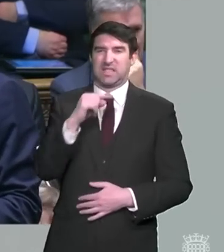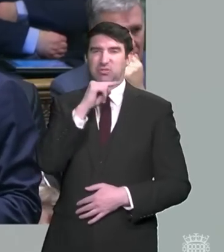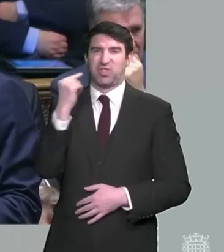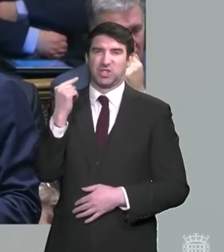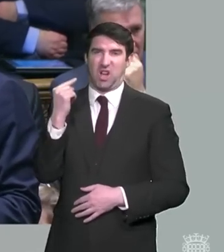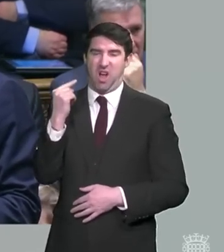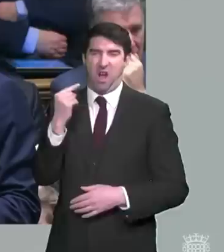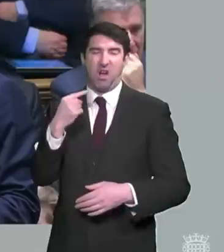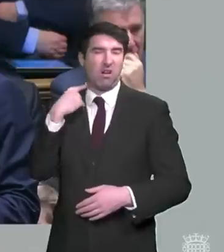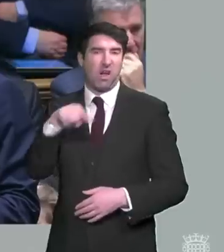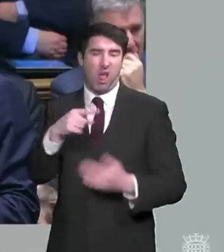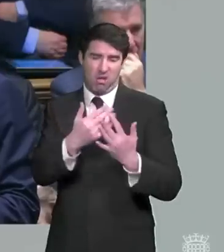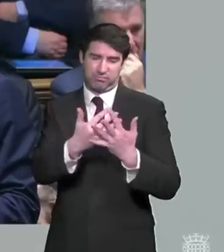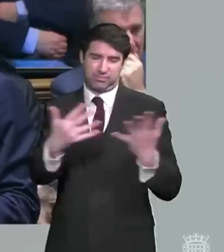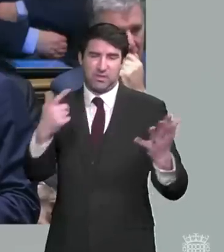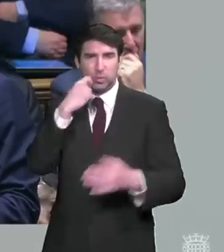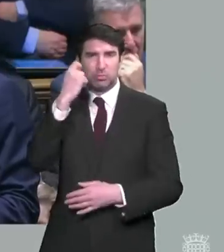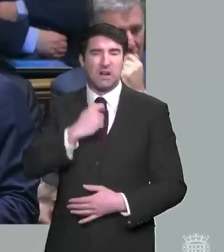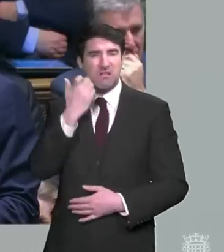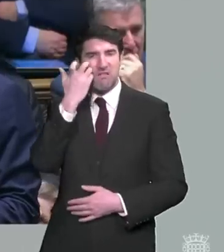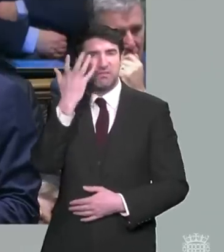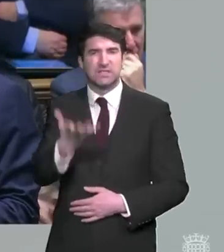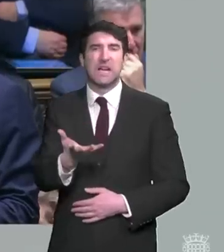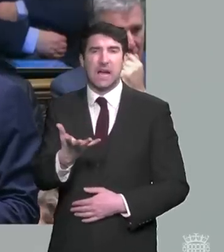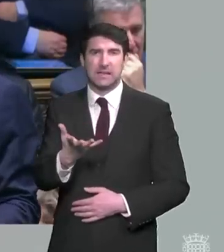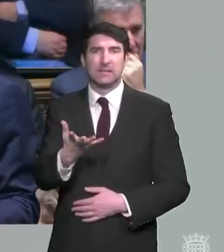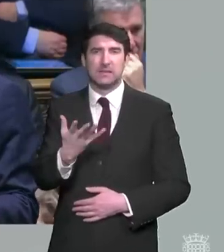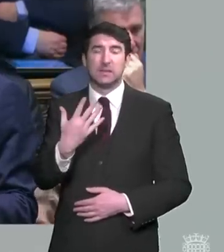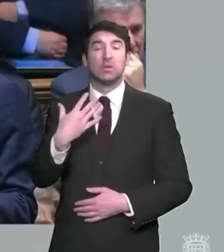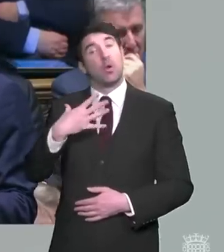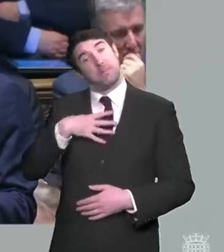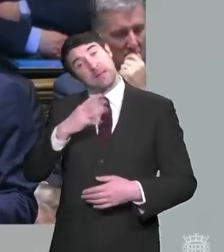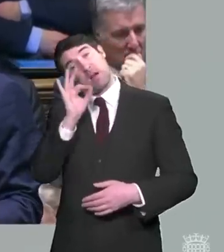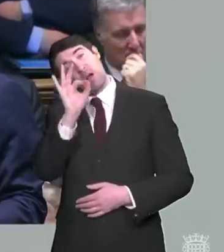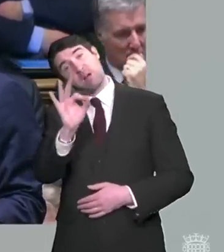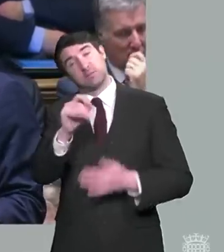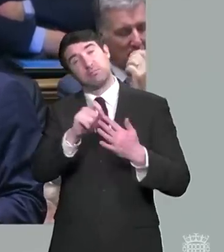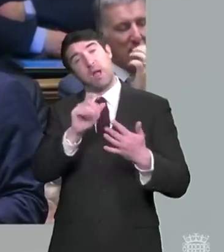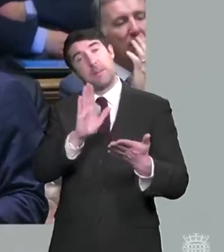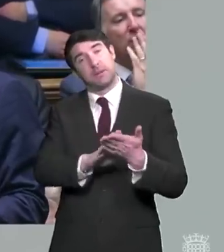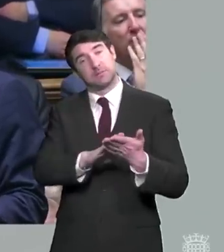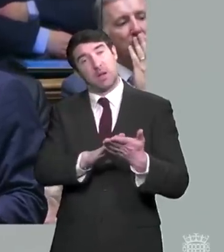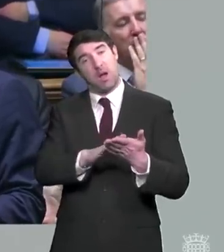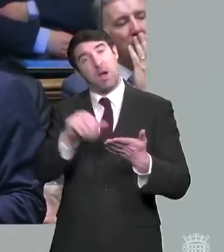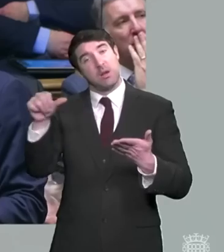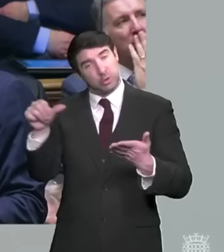Ukrainians on a daily basis. So on this symbolic day, Mr. Speaker, will the Prime Minister finally commit to prescribing the